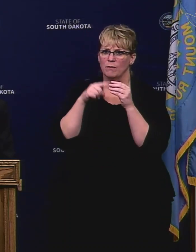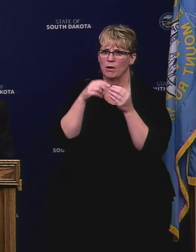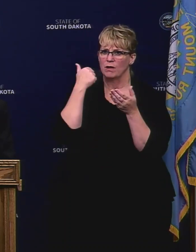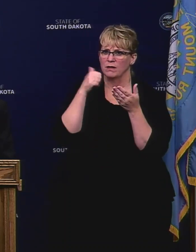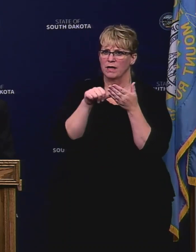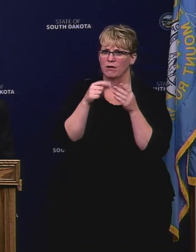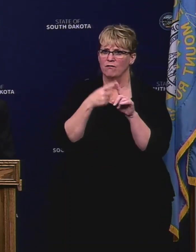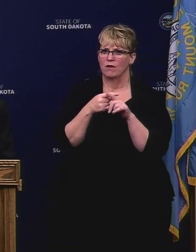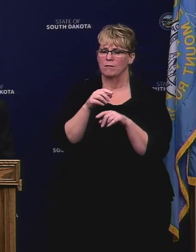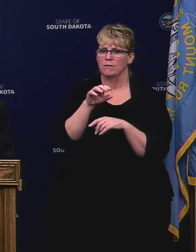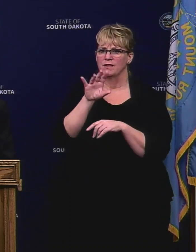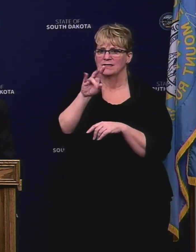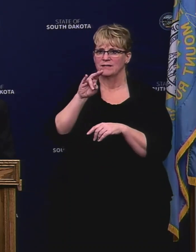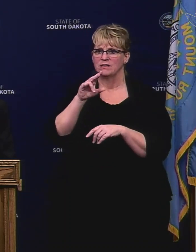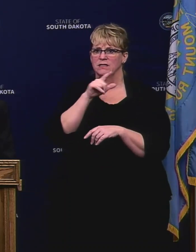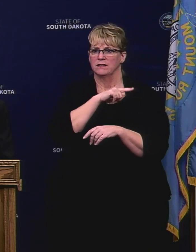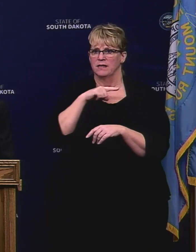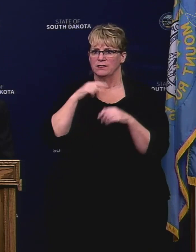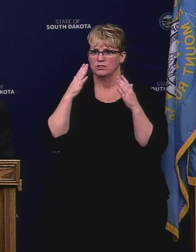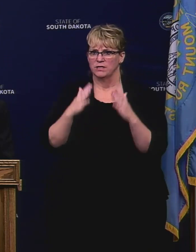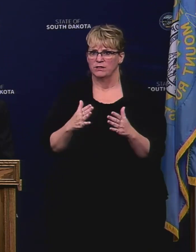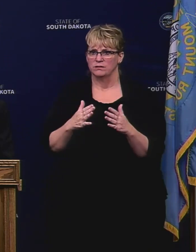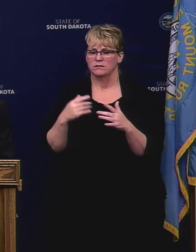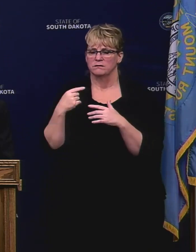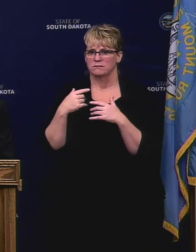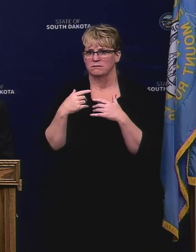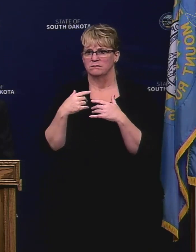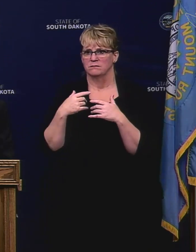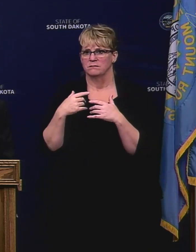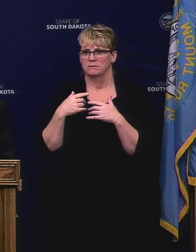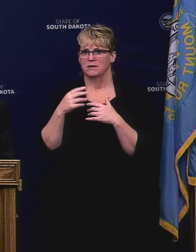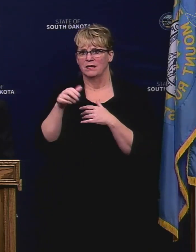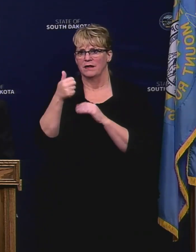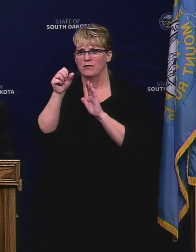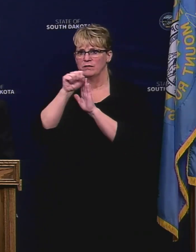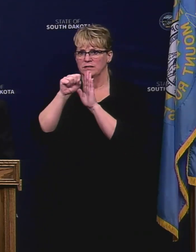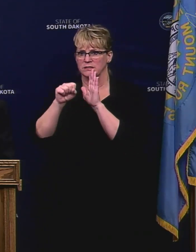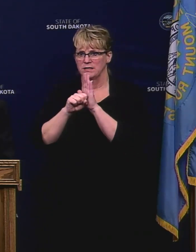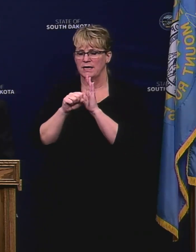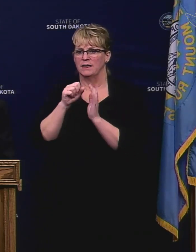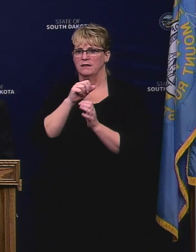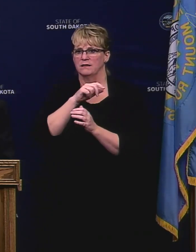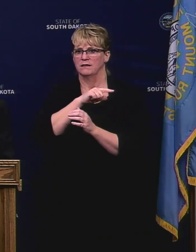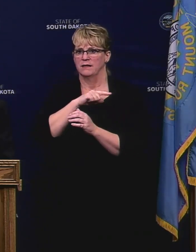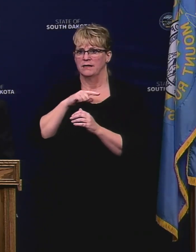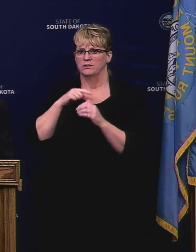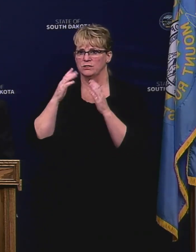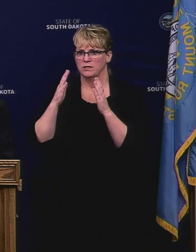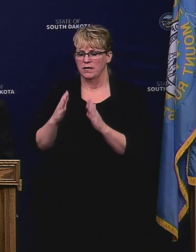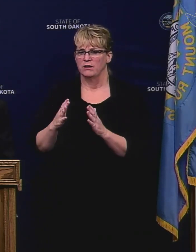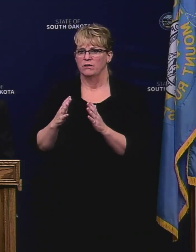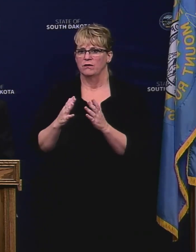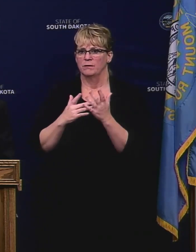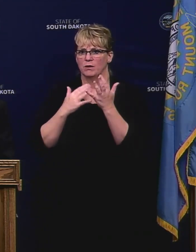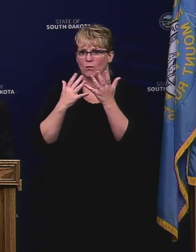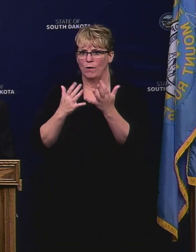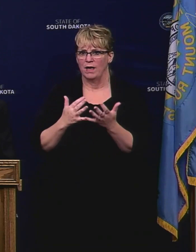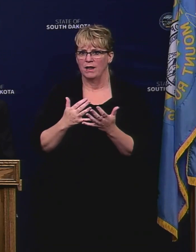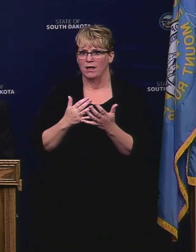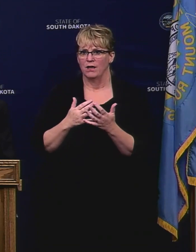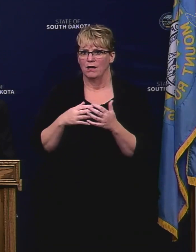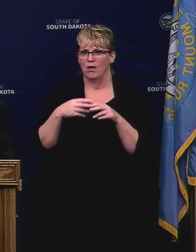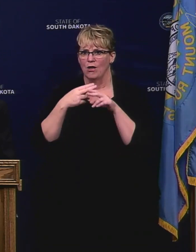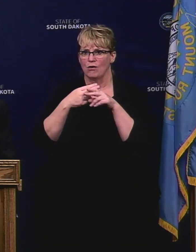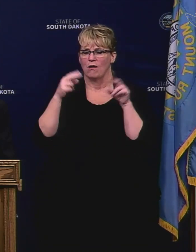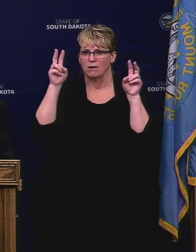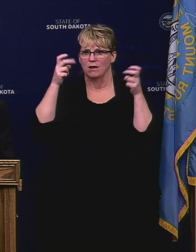from 17 state lawmakers, and since that time, another state lawmaker has weighed in, called it a 180. Various